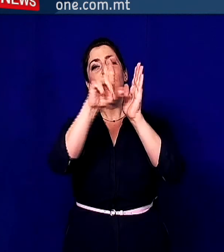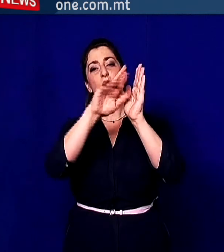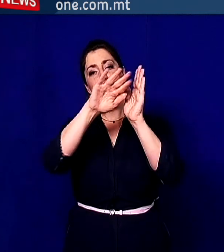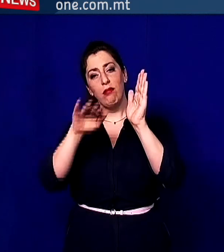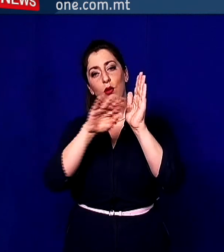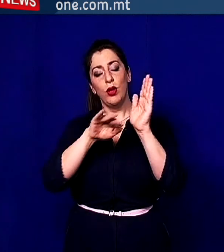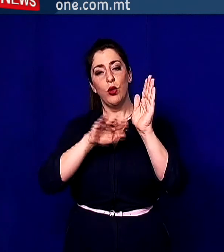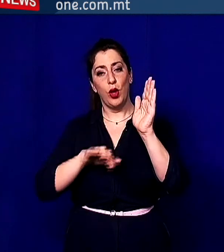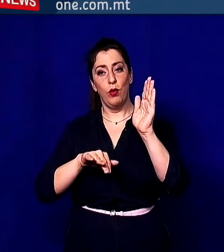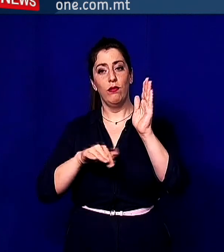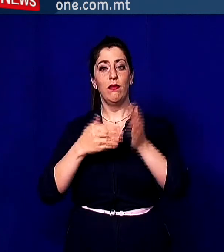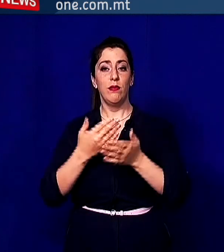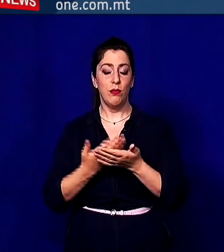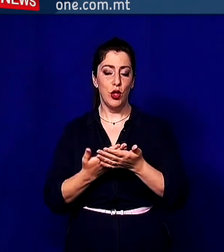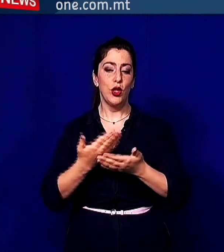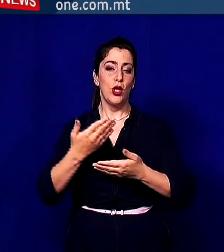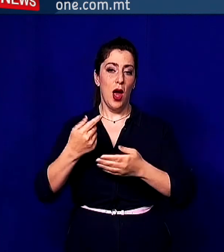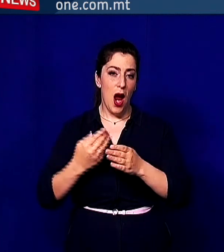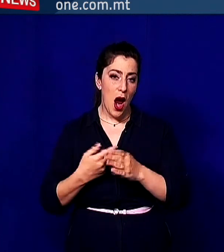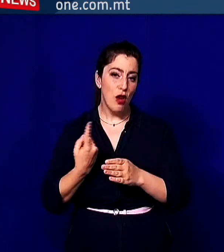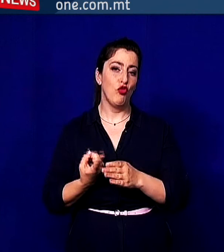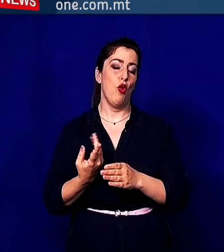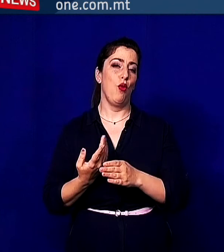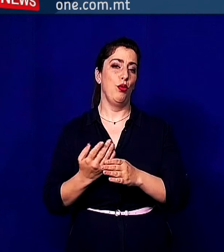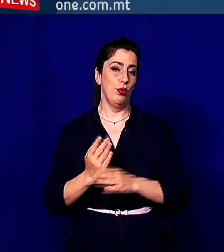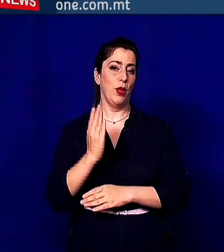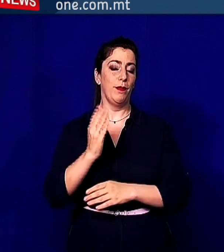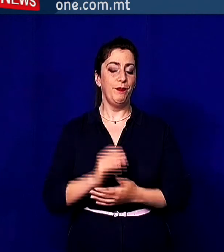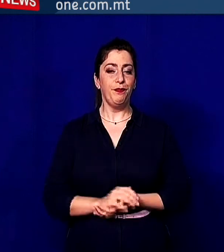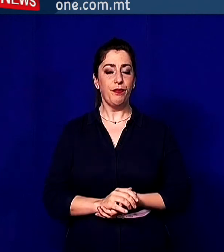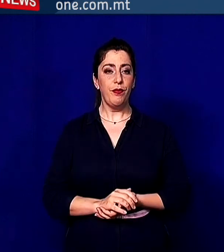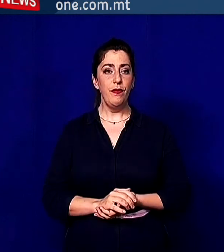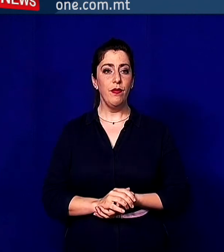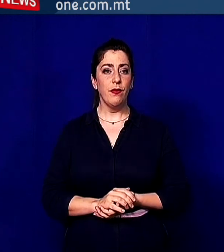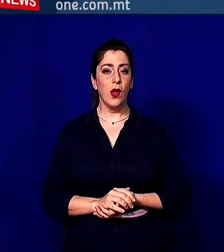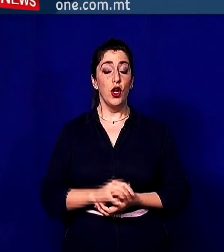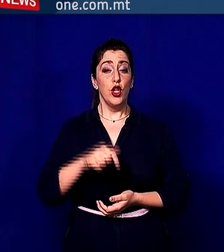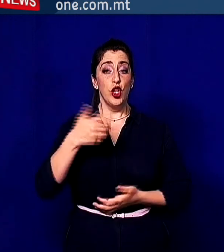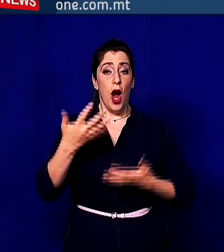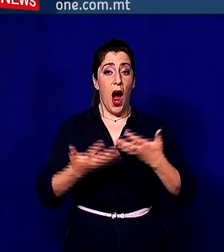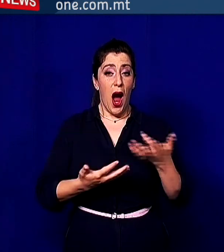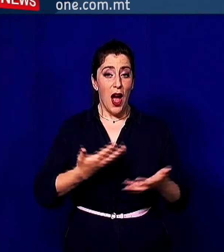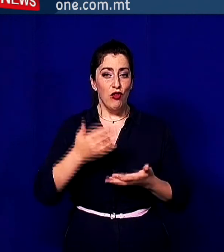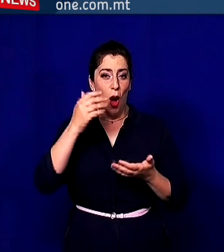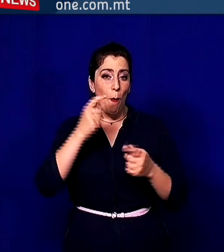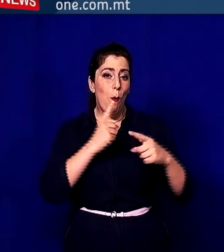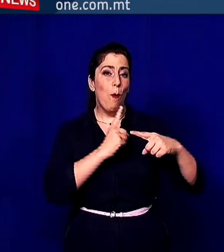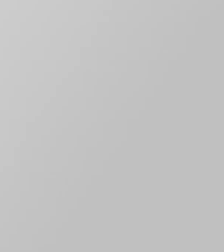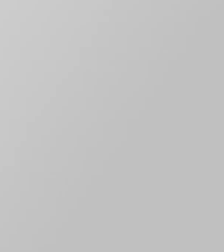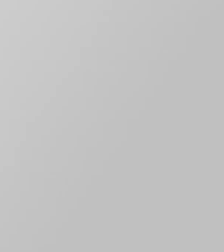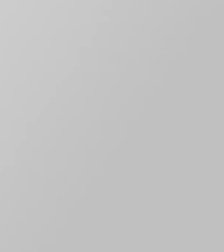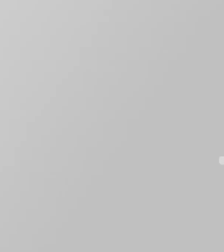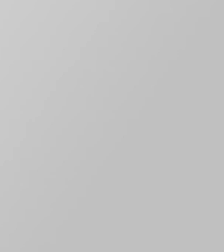stabbli. Ħaġa pożittiva li dejjem kellna aħna minn mintu bdejna hija li aħna proteġejna lin-nies li huma